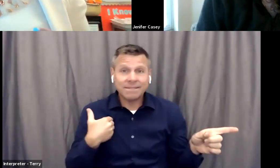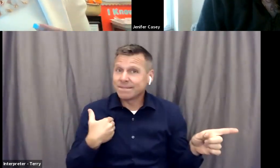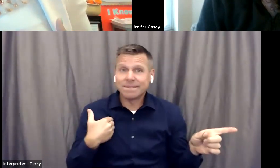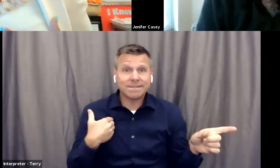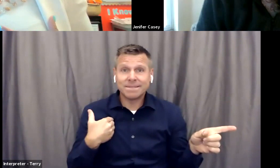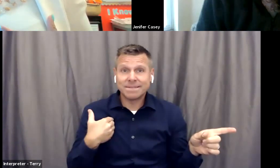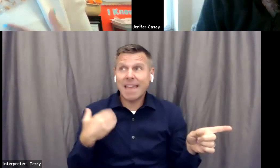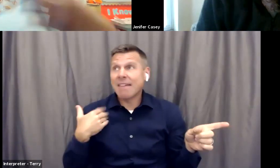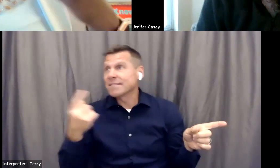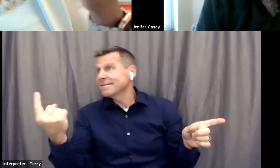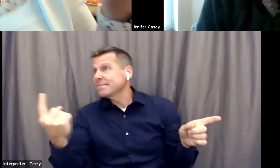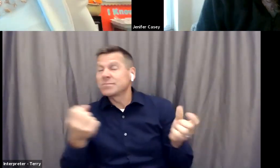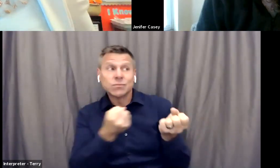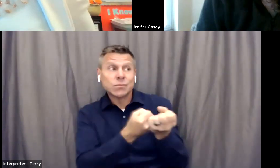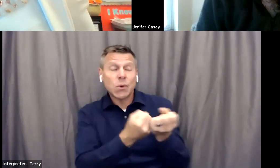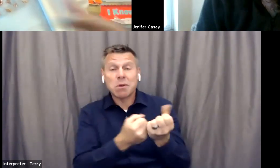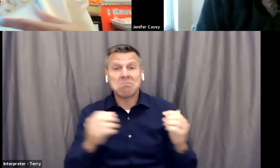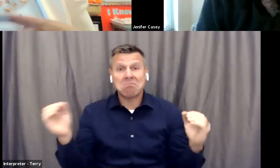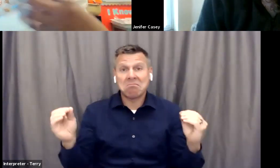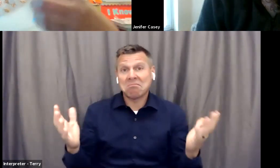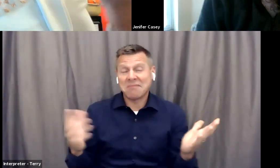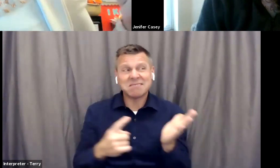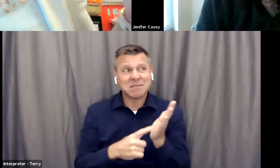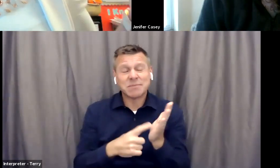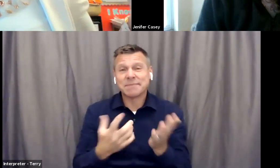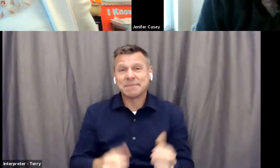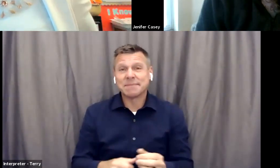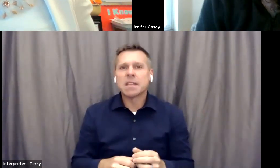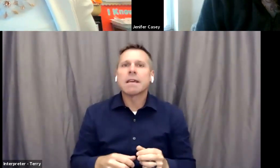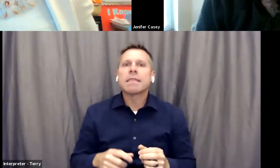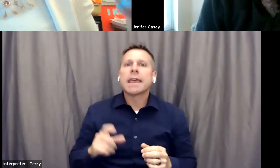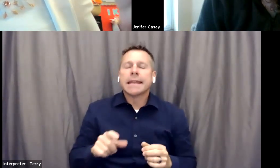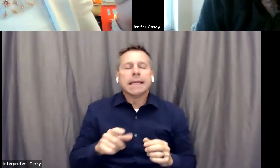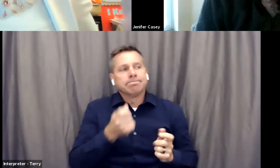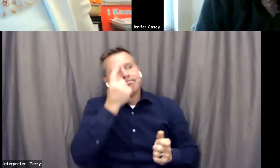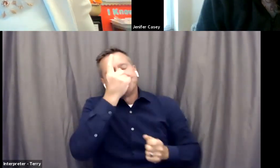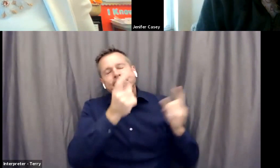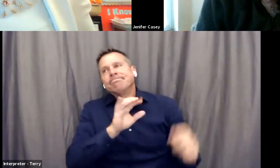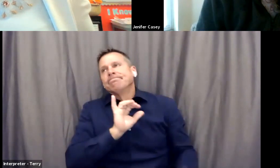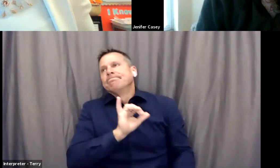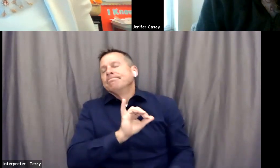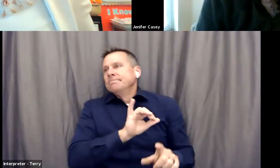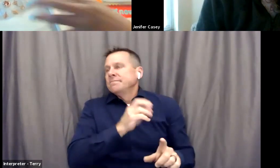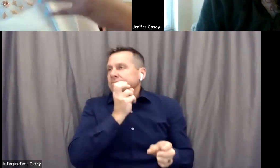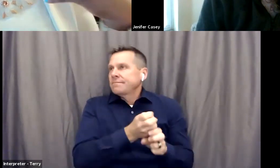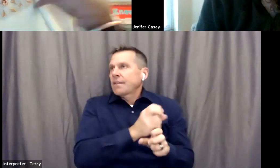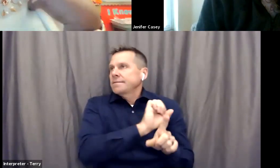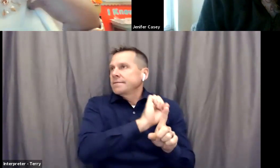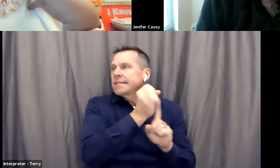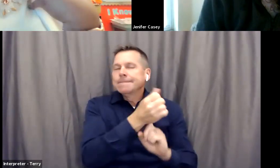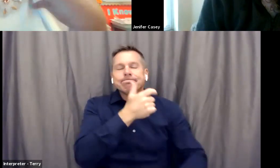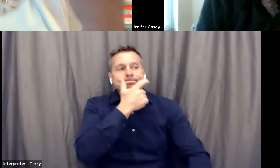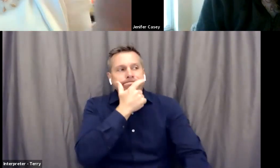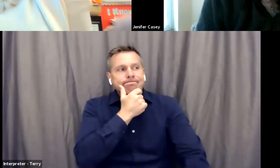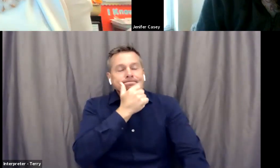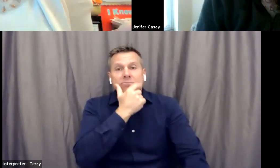these supports. So these individuals need you to be understanding of their situation, because they're coming